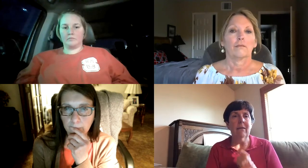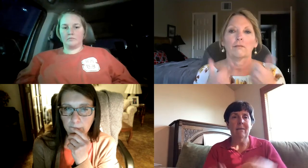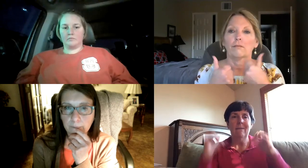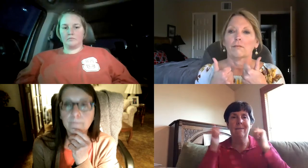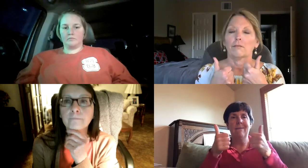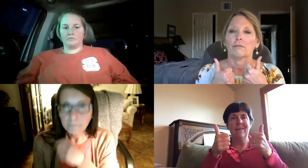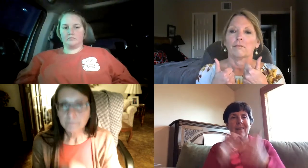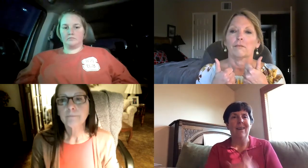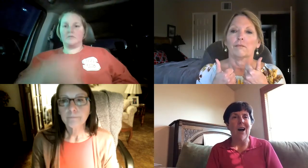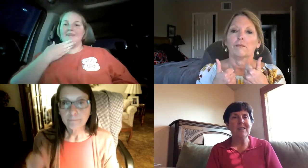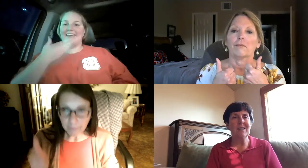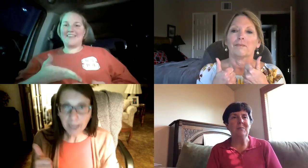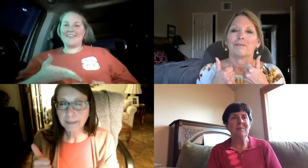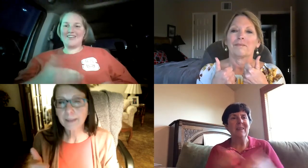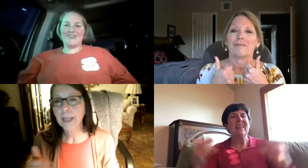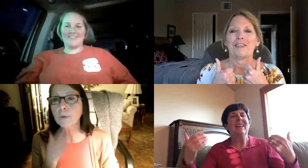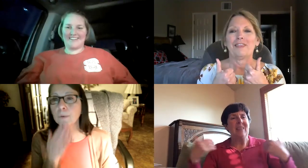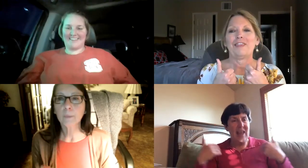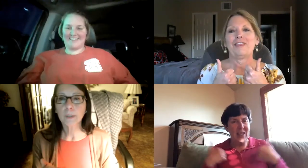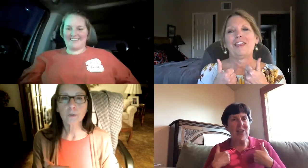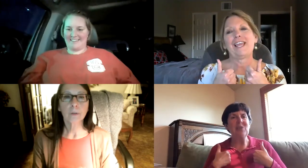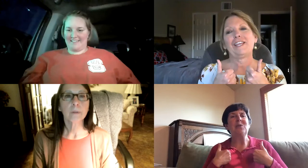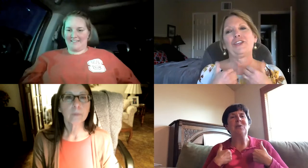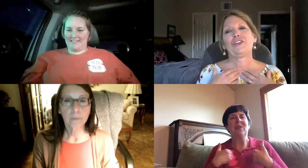Okay. Awesome. Thank you.